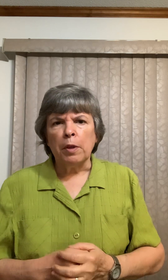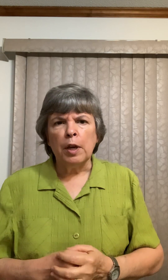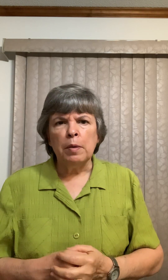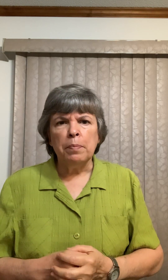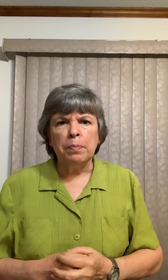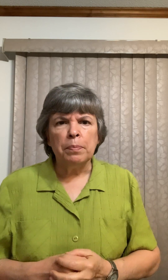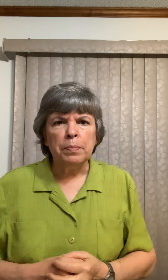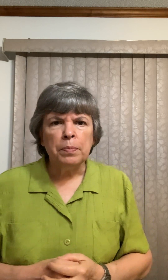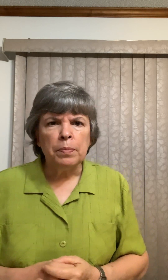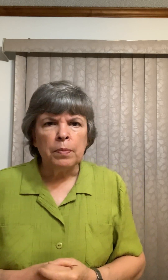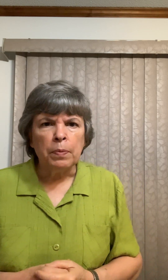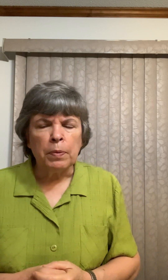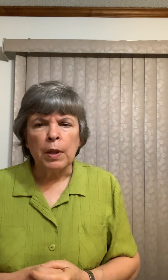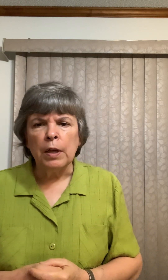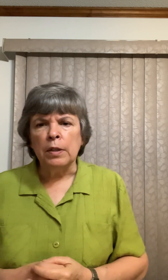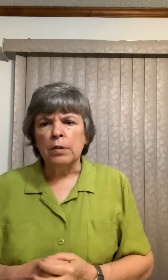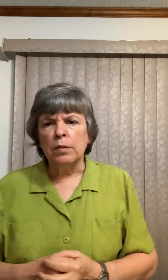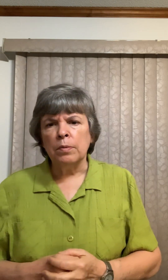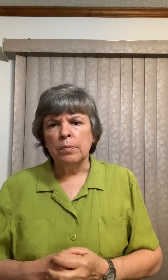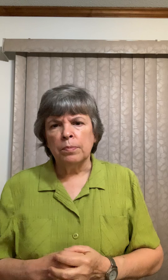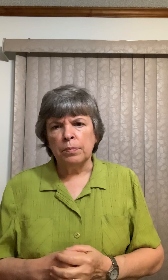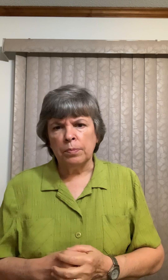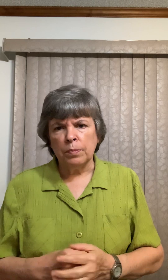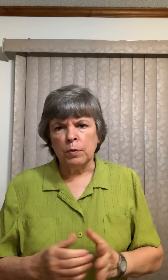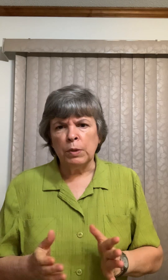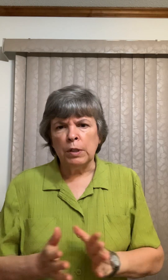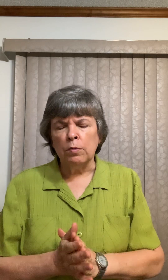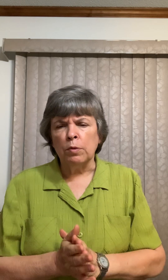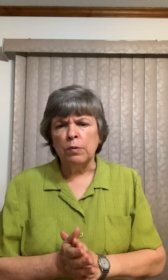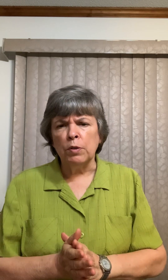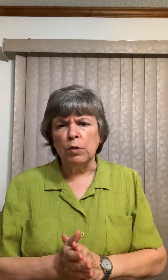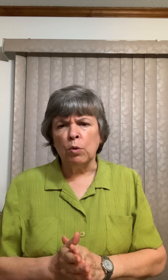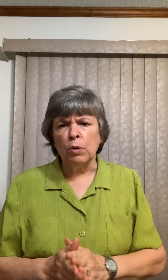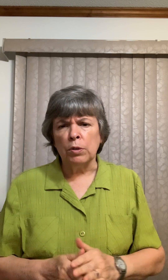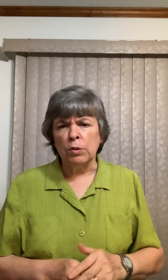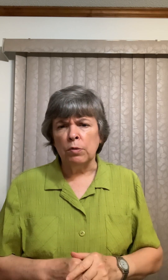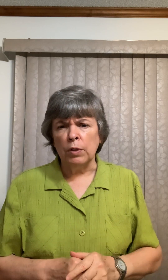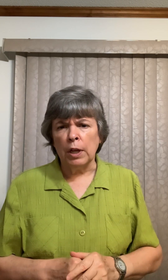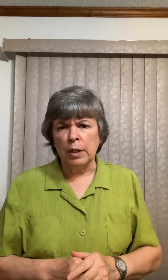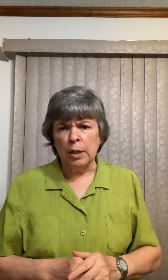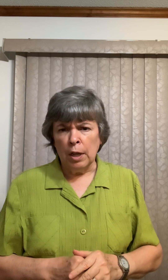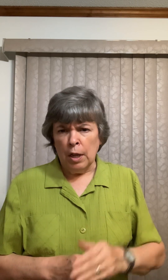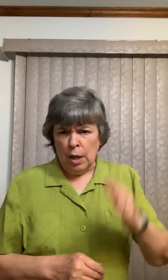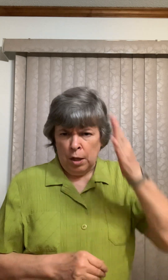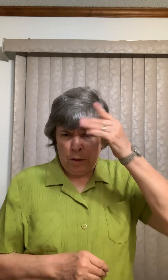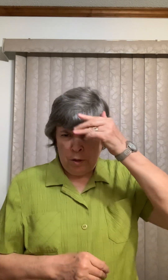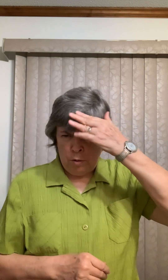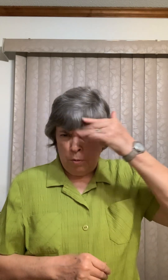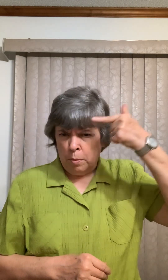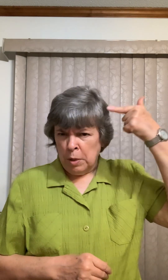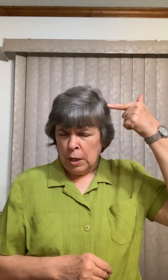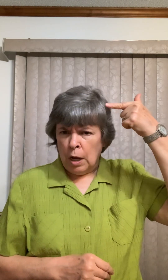Okay? And we can review the chorus too if you like. So,